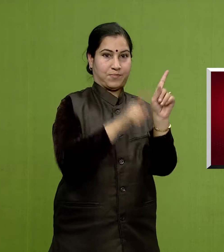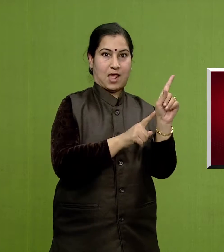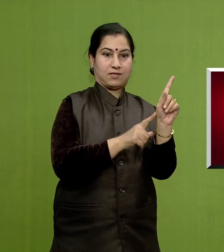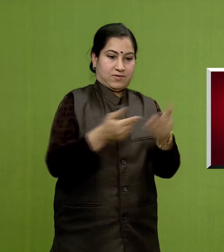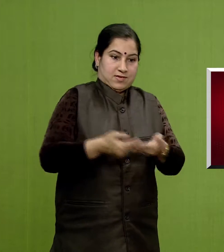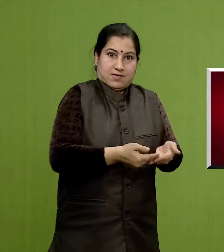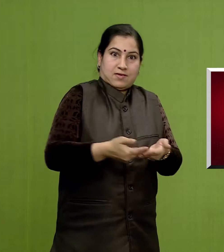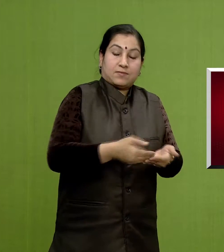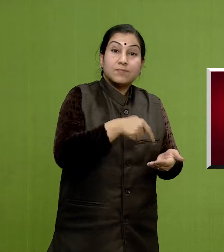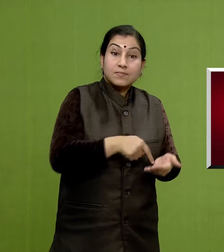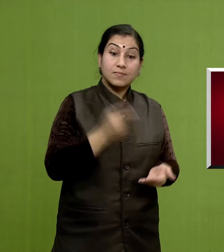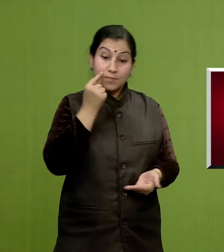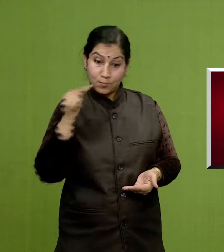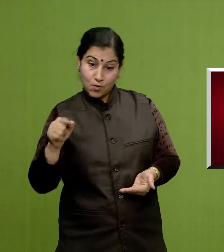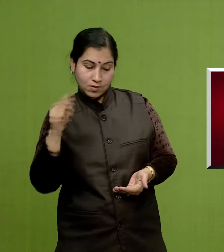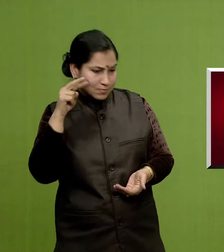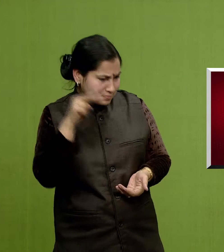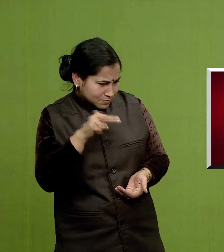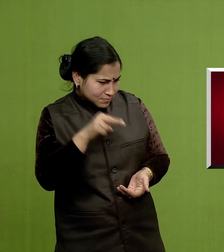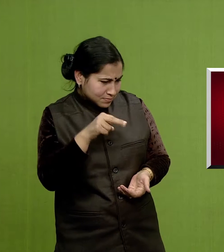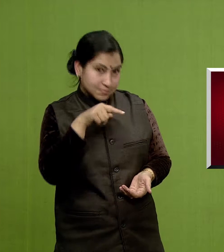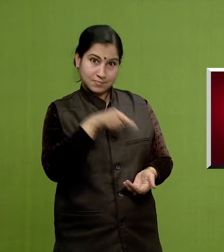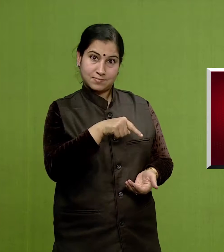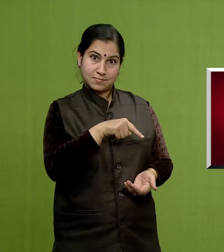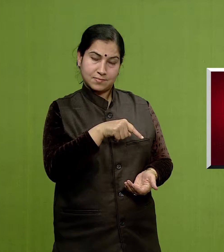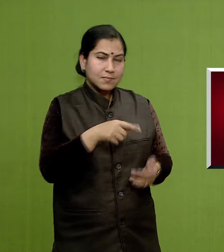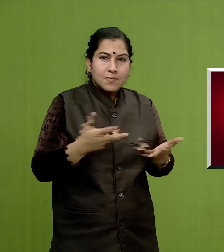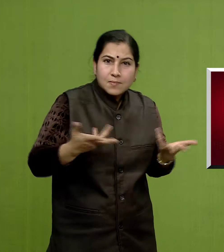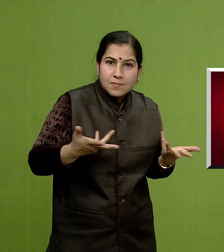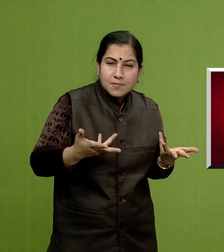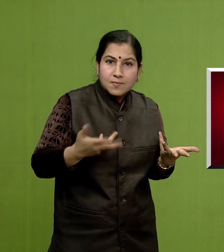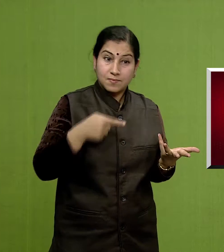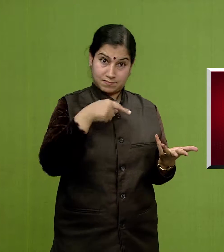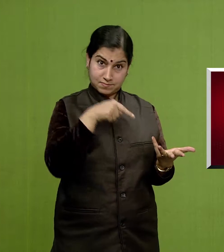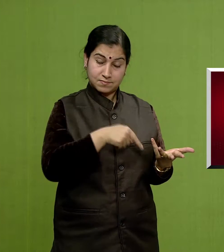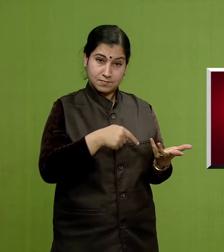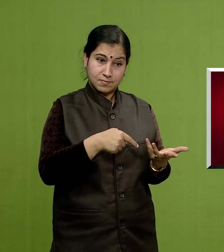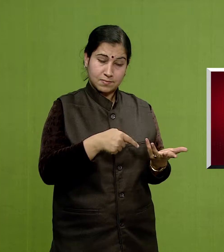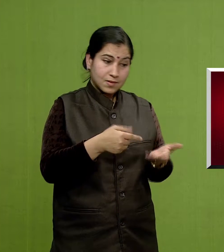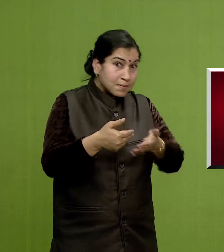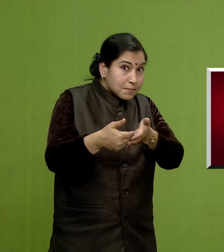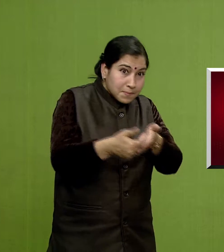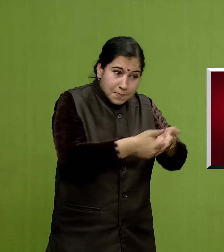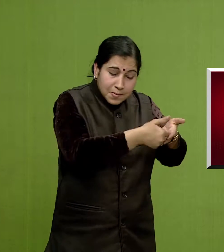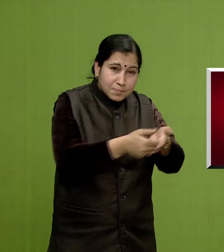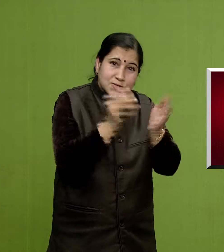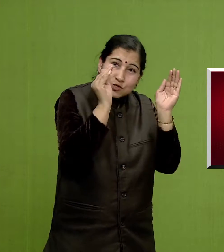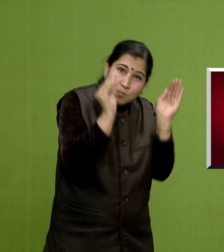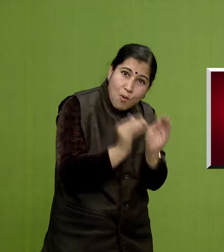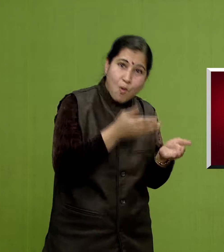Mani, gaze in you that although Yadvi was so